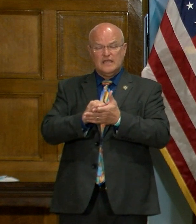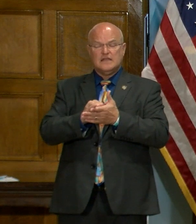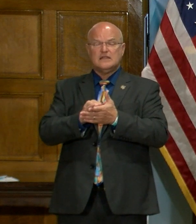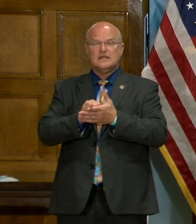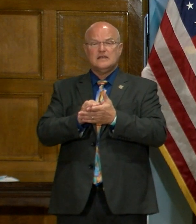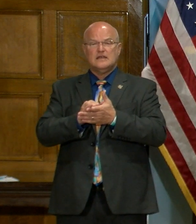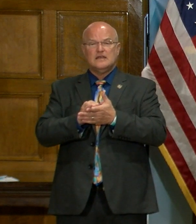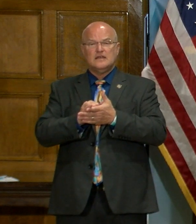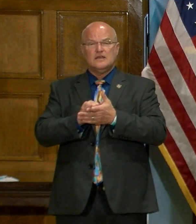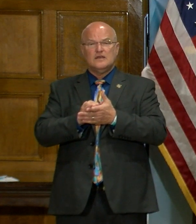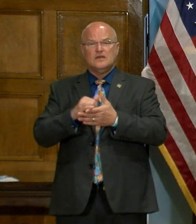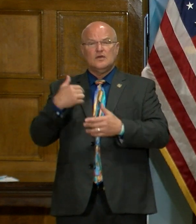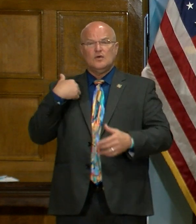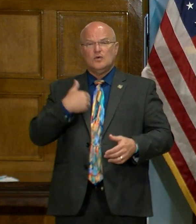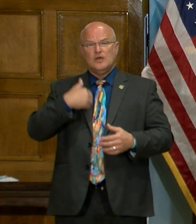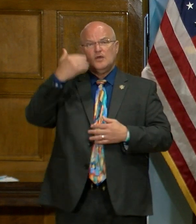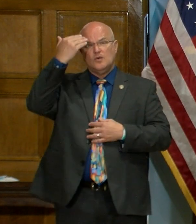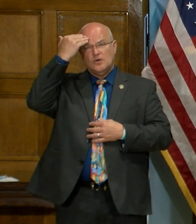that you would know that